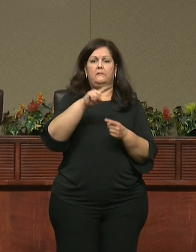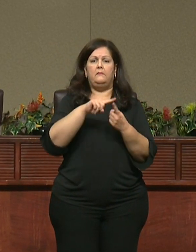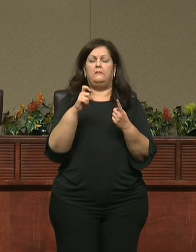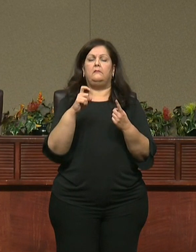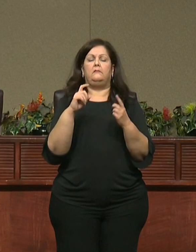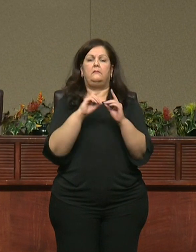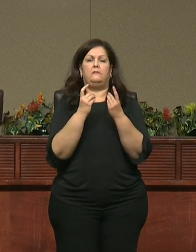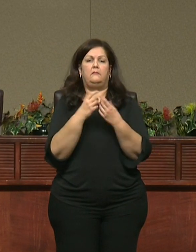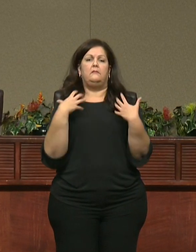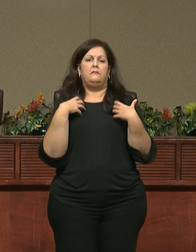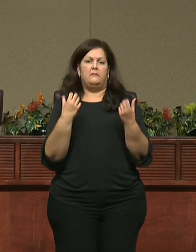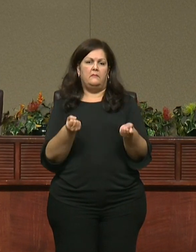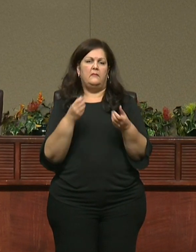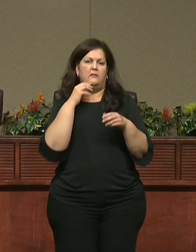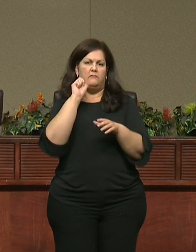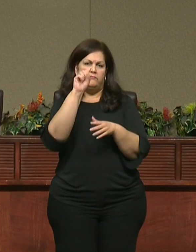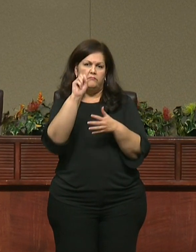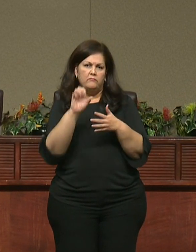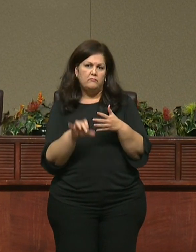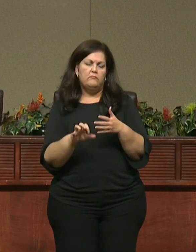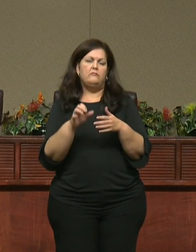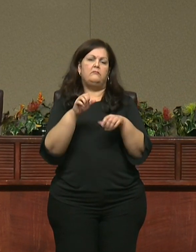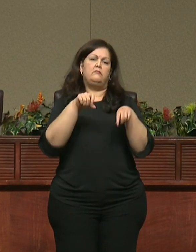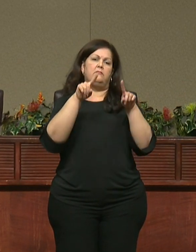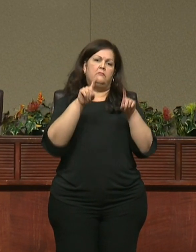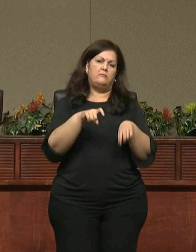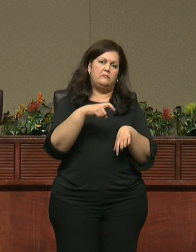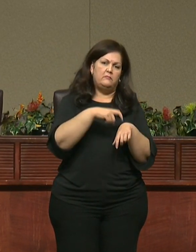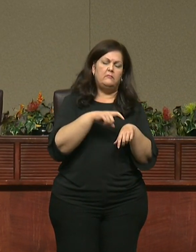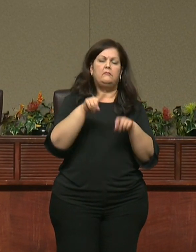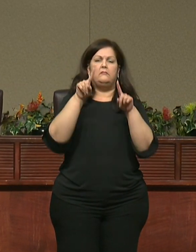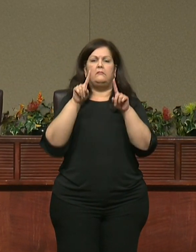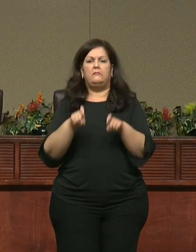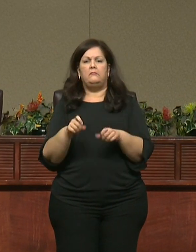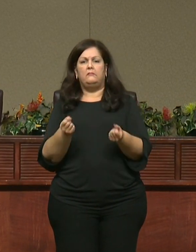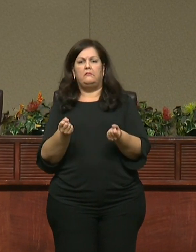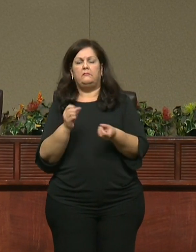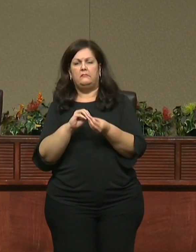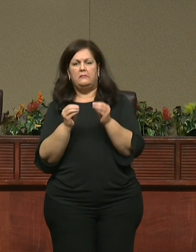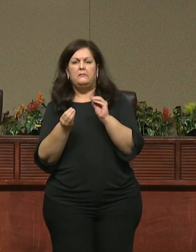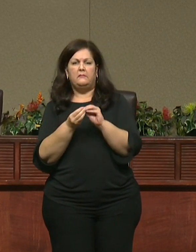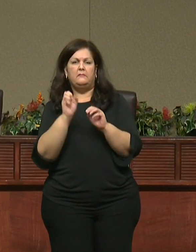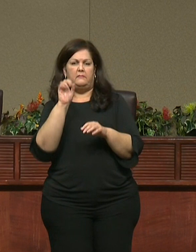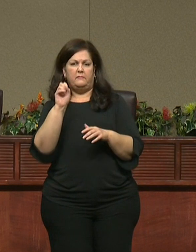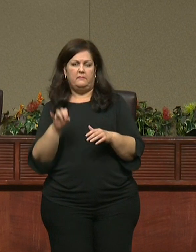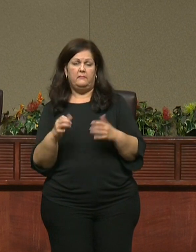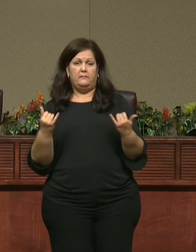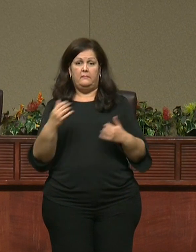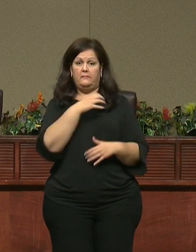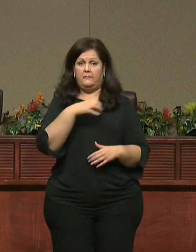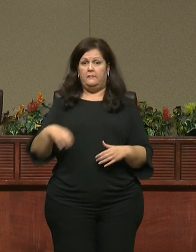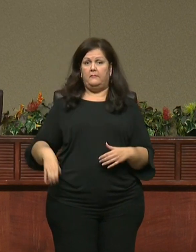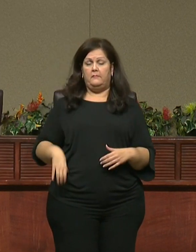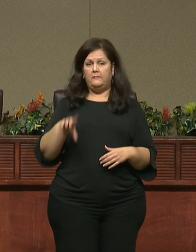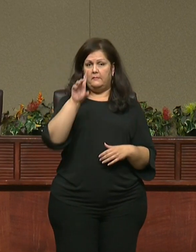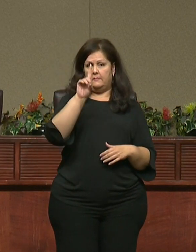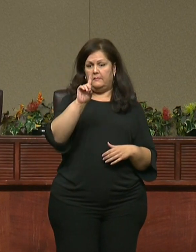has information on testing numbers, testing timeframes, and other important data. Thank you so much, Mayor Demings.